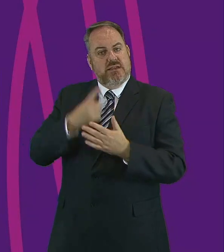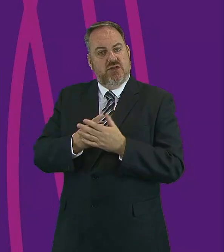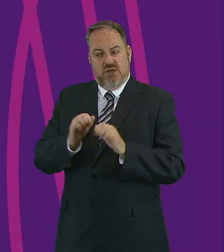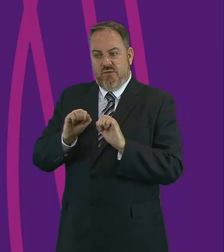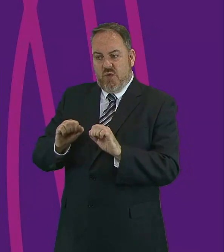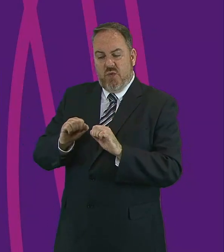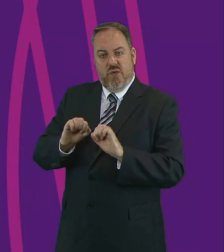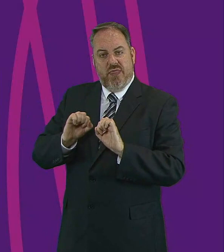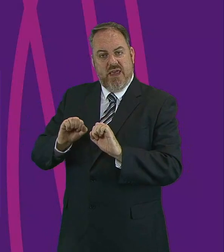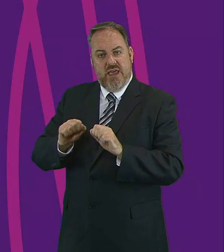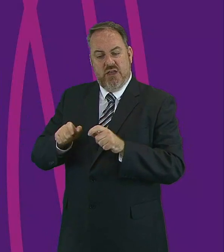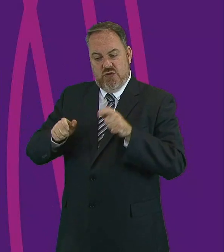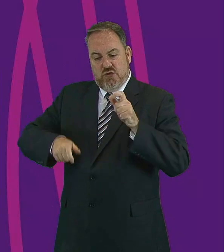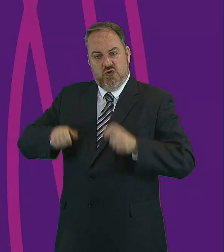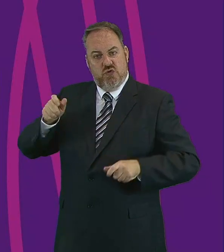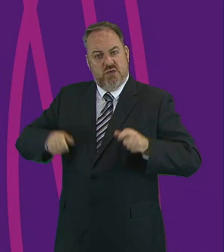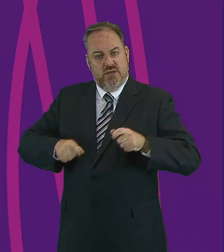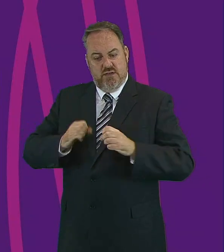year's results,